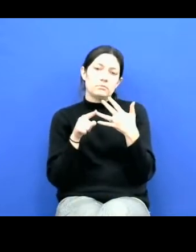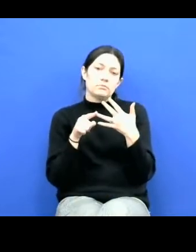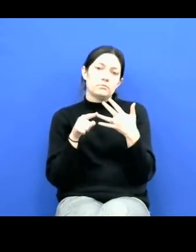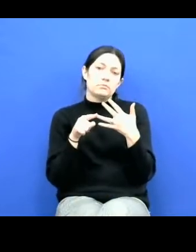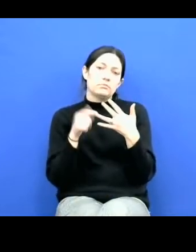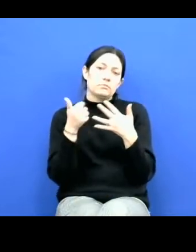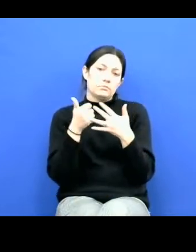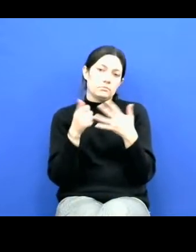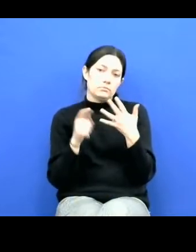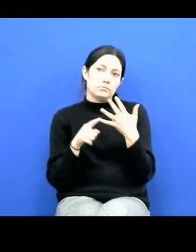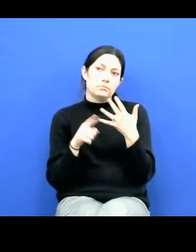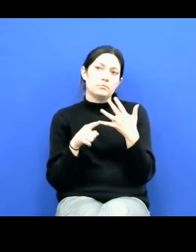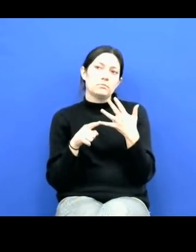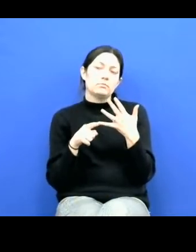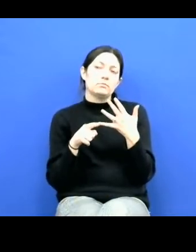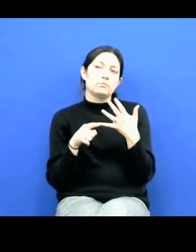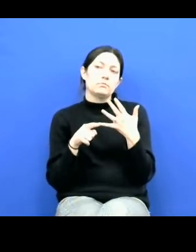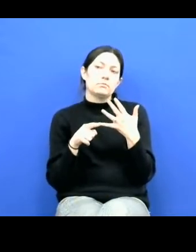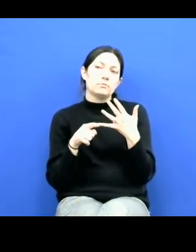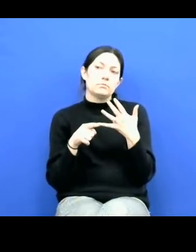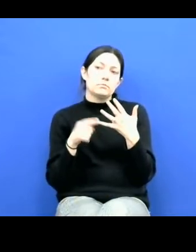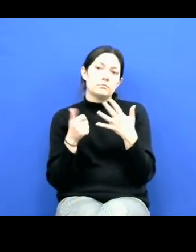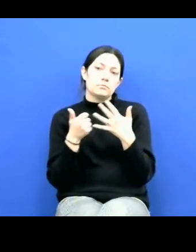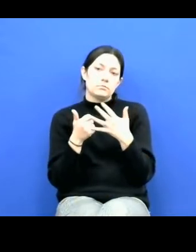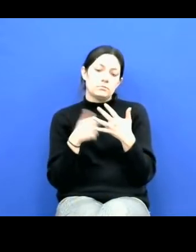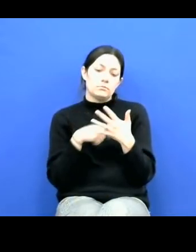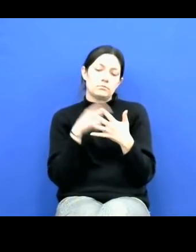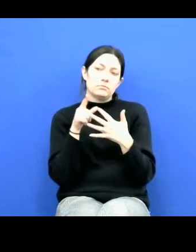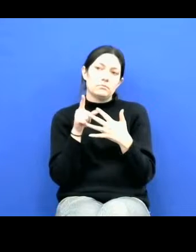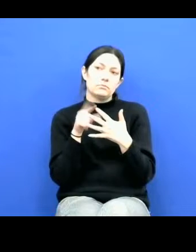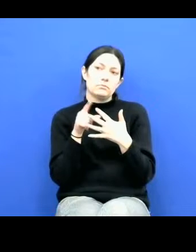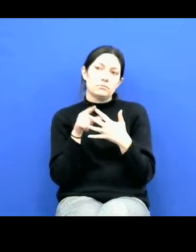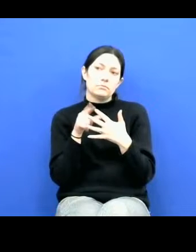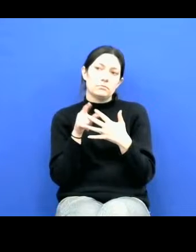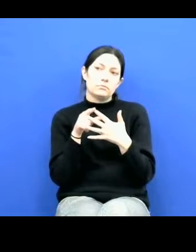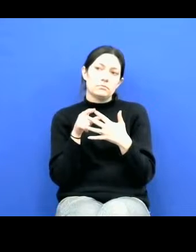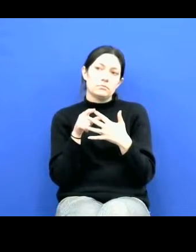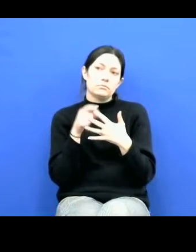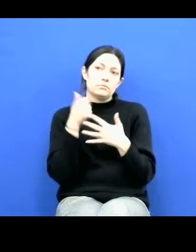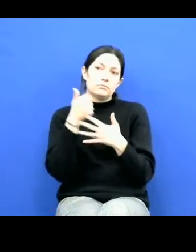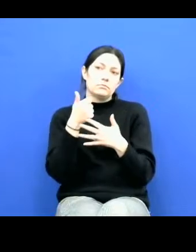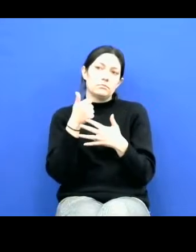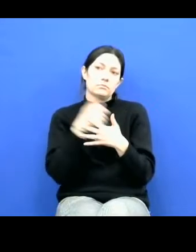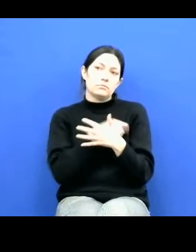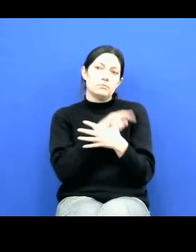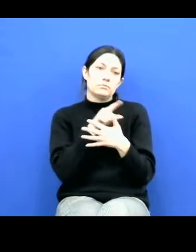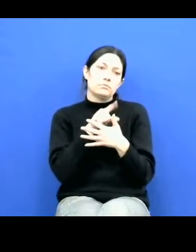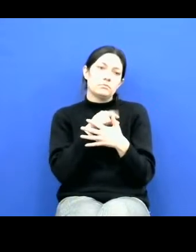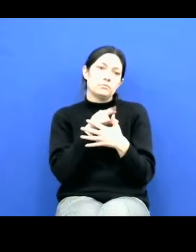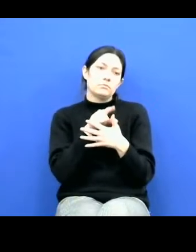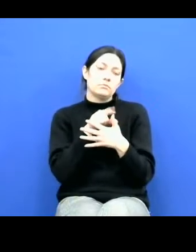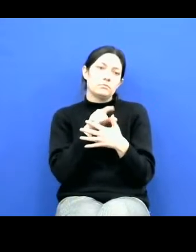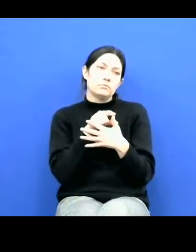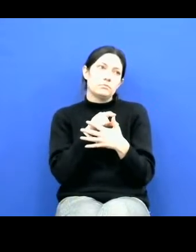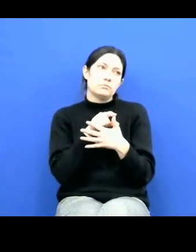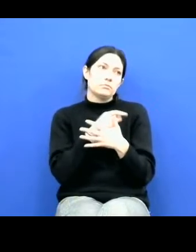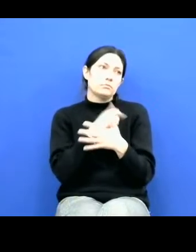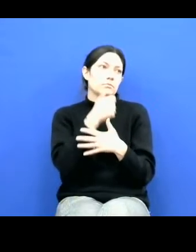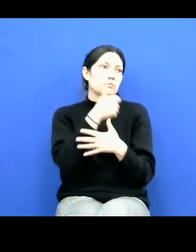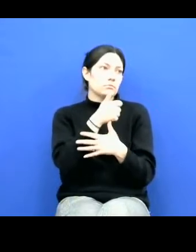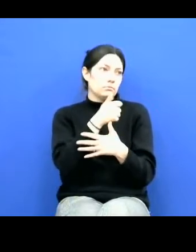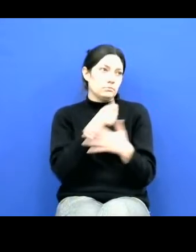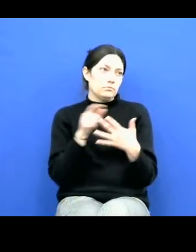Safranik, Aye. Councilmember Bolsner, Aye. Councilmember Page, Aye. Councilmember